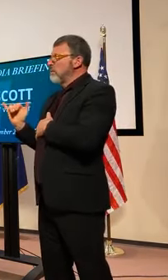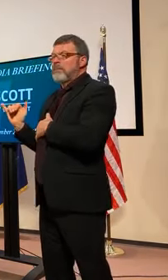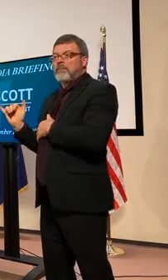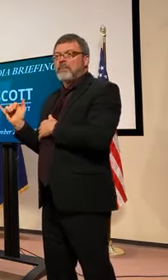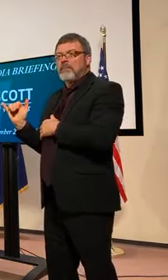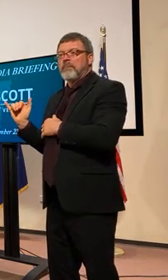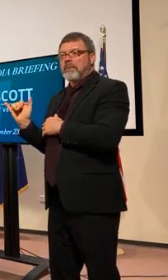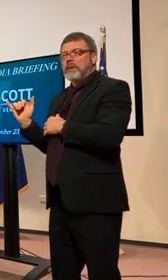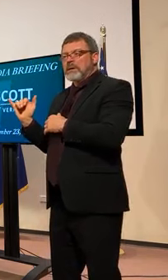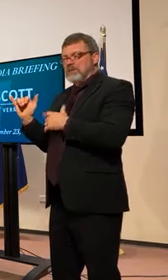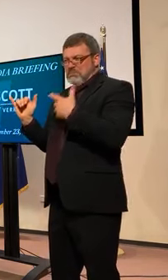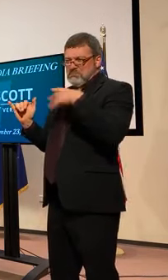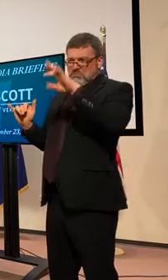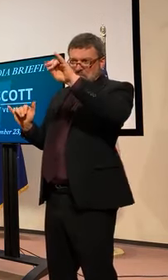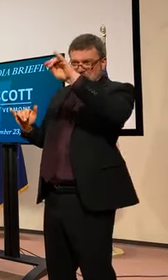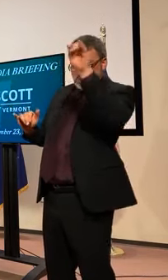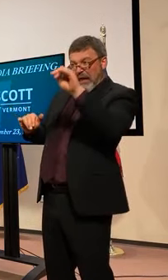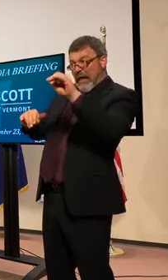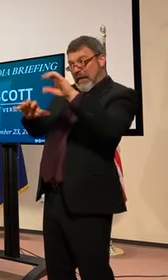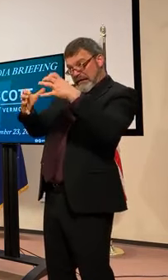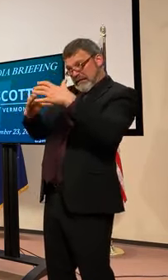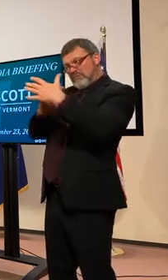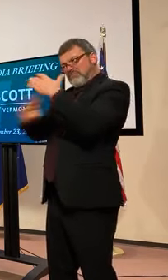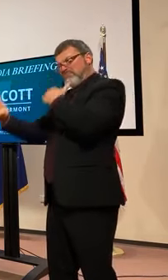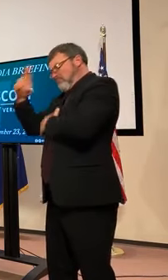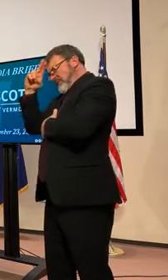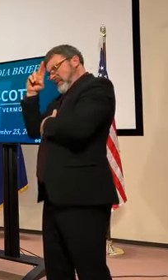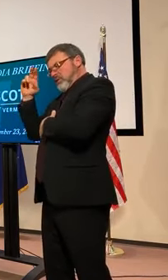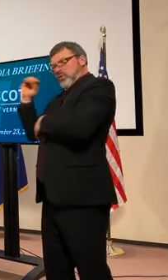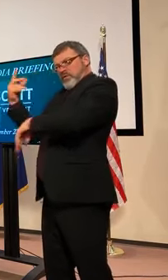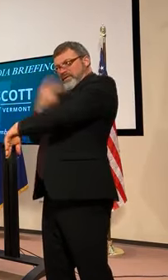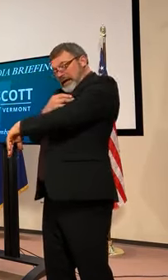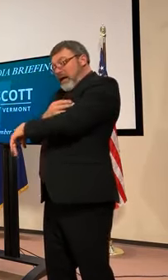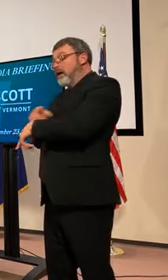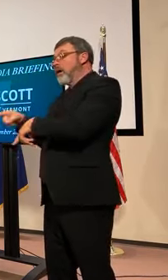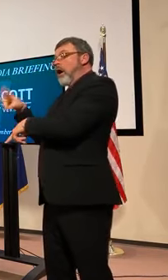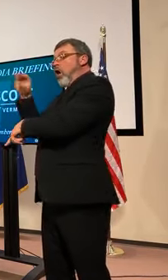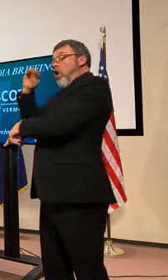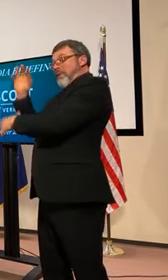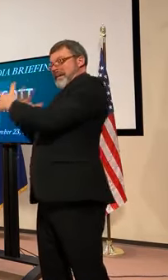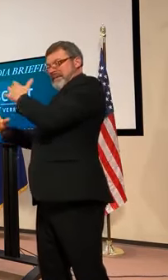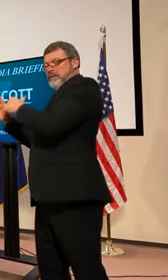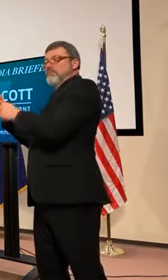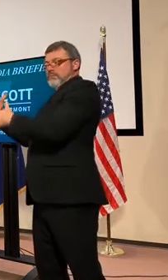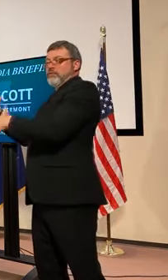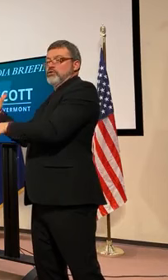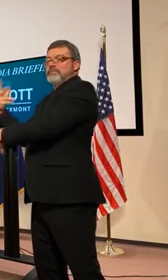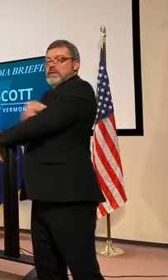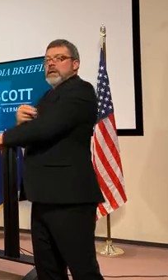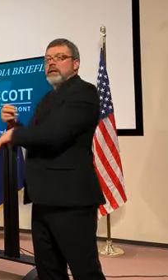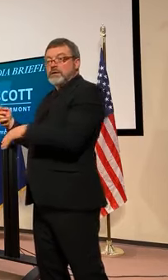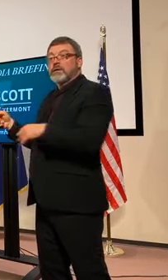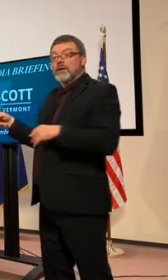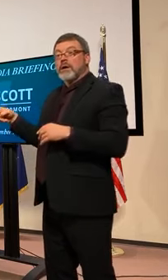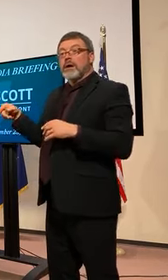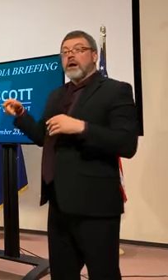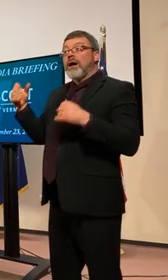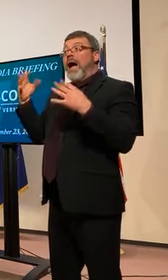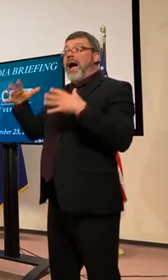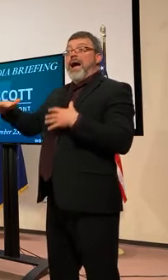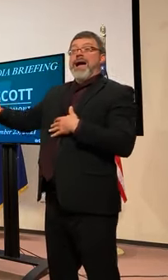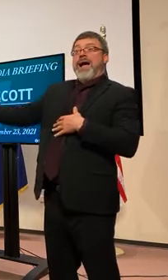Although, again, as I've said before, if you do the math, you take the number of people who have been vaccinated who are